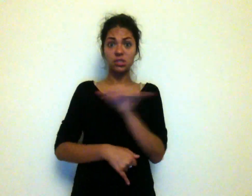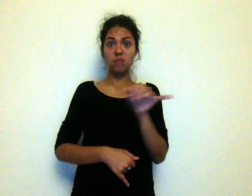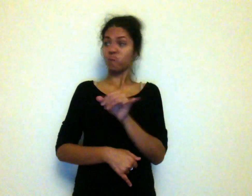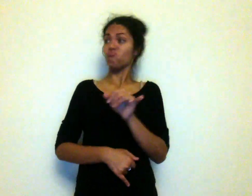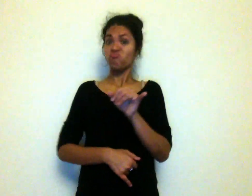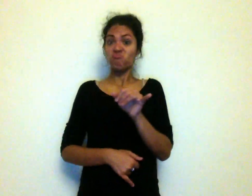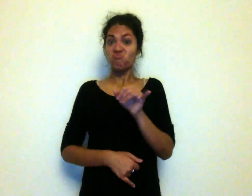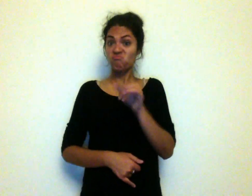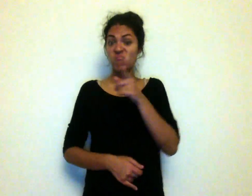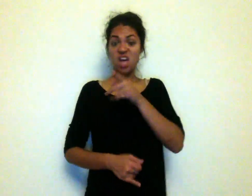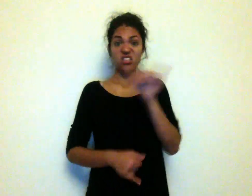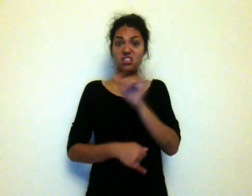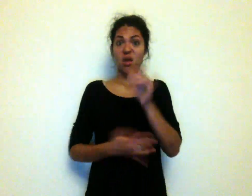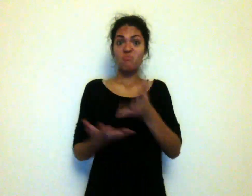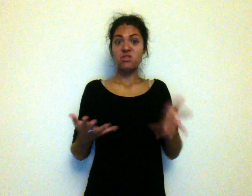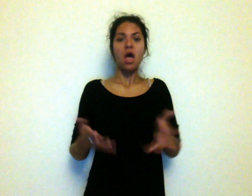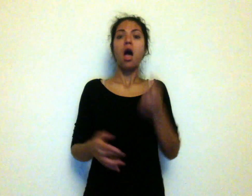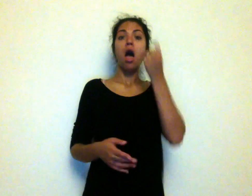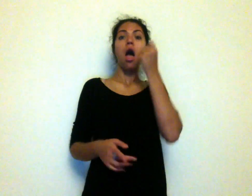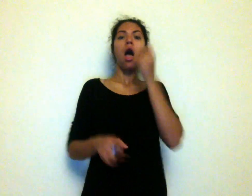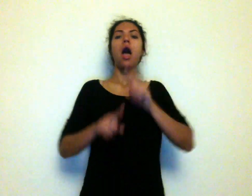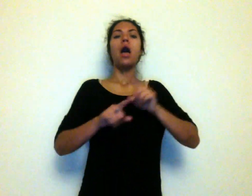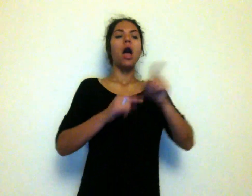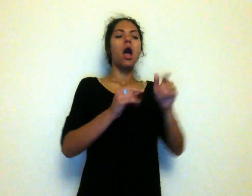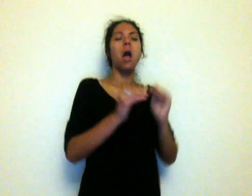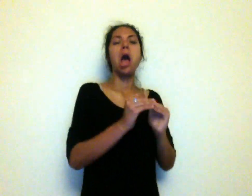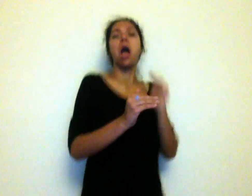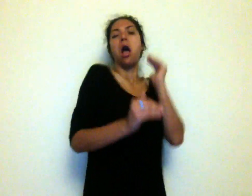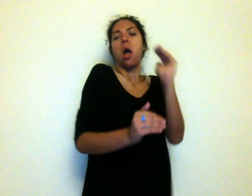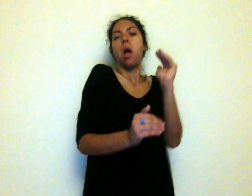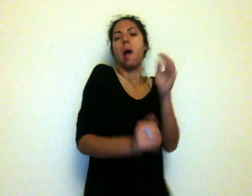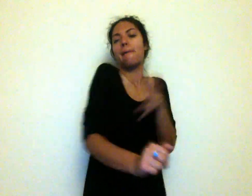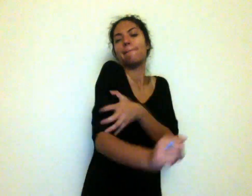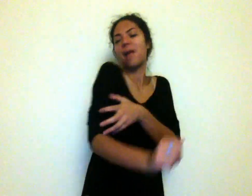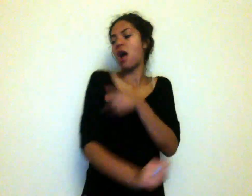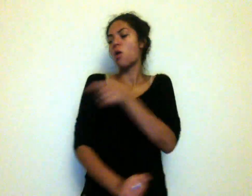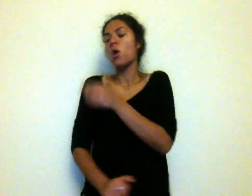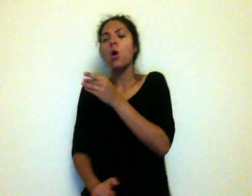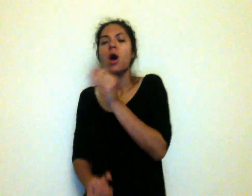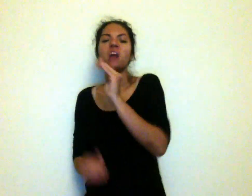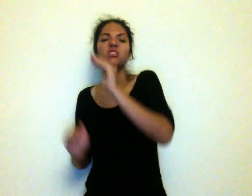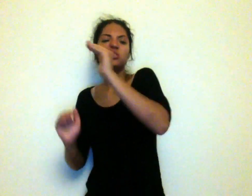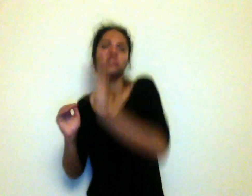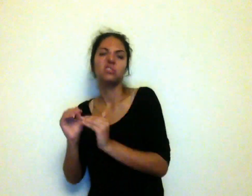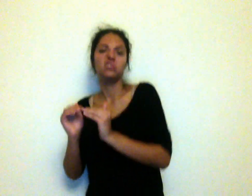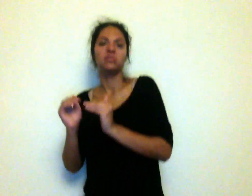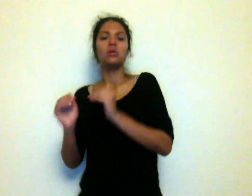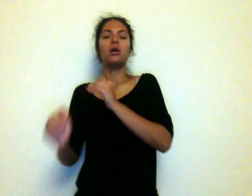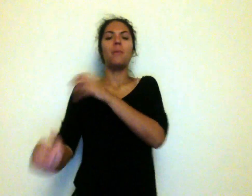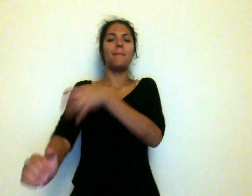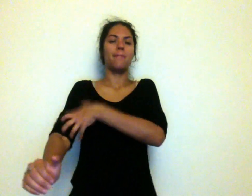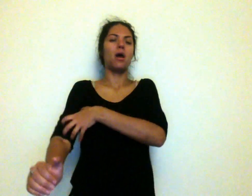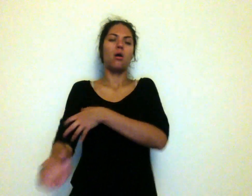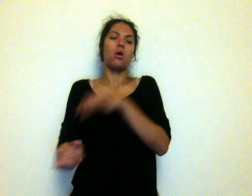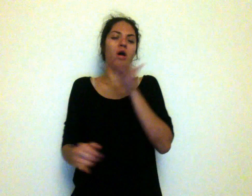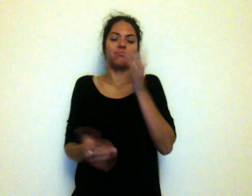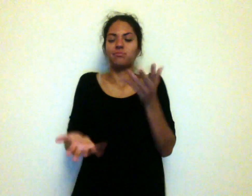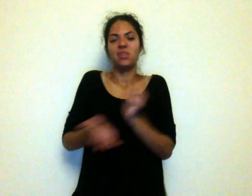degree, not in kind. In fact, when the founder of Jainism, that's the religion in India where you'll see the Jains wearing